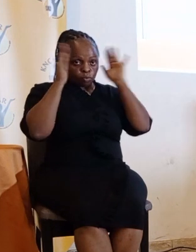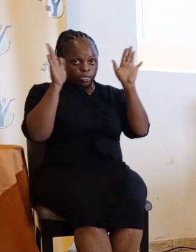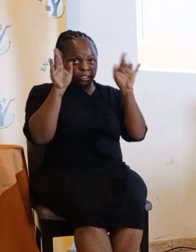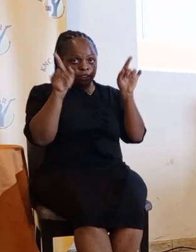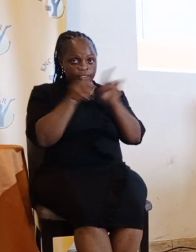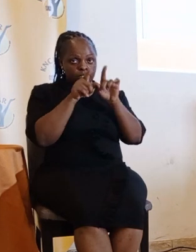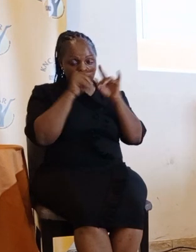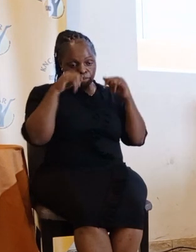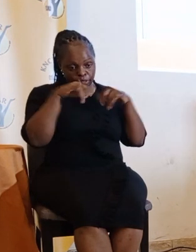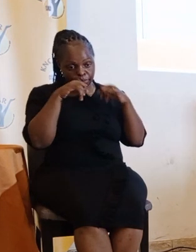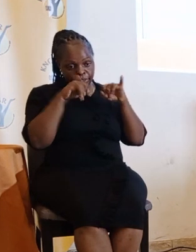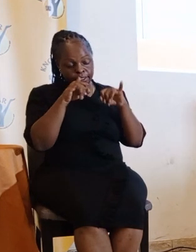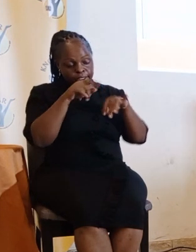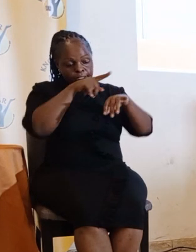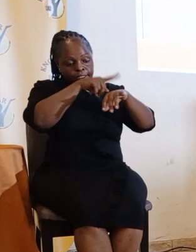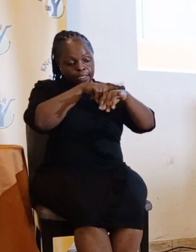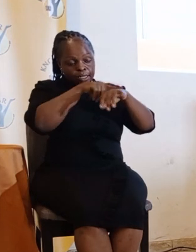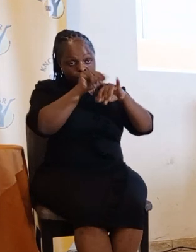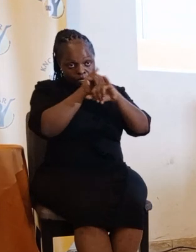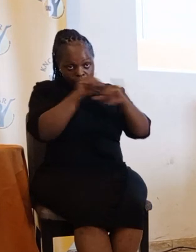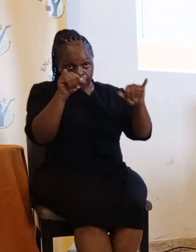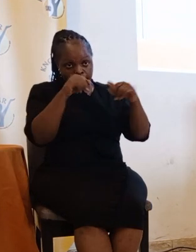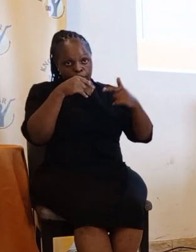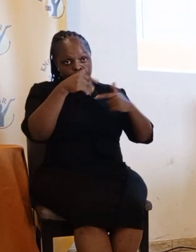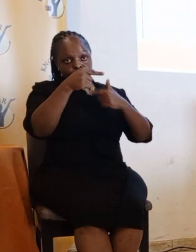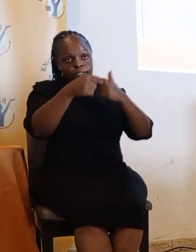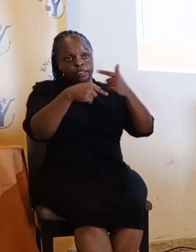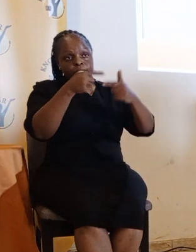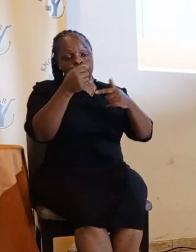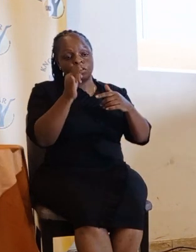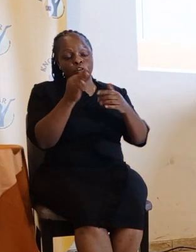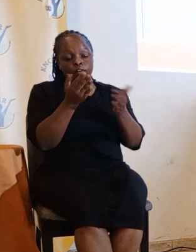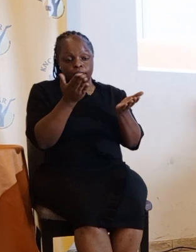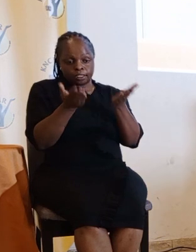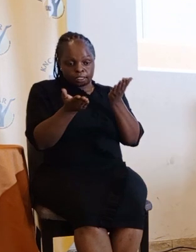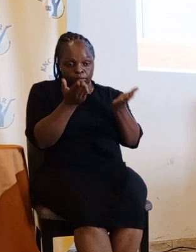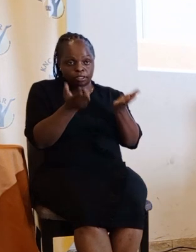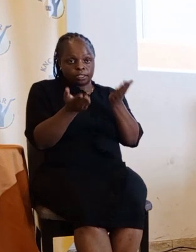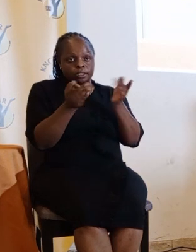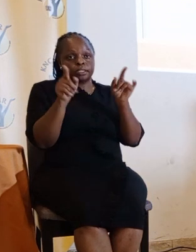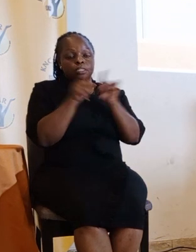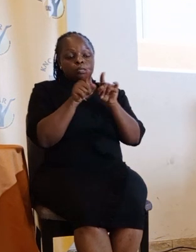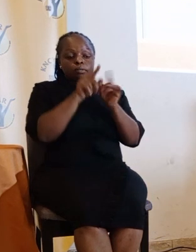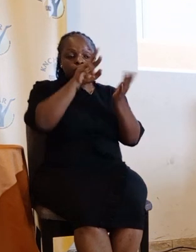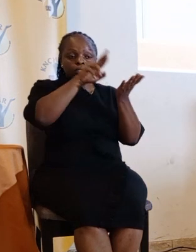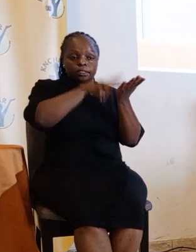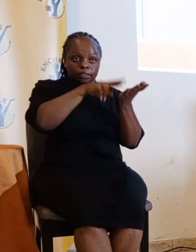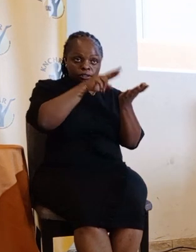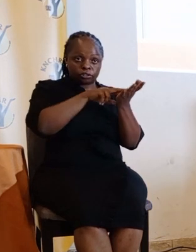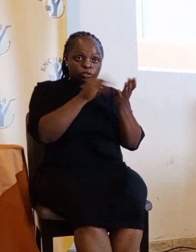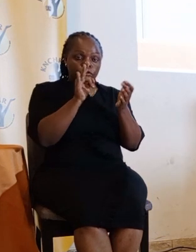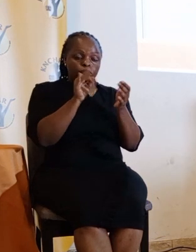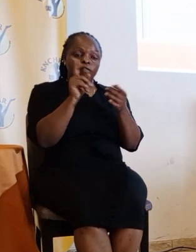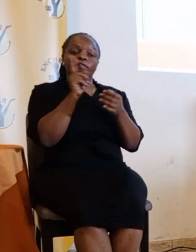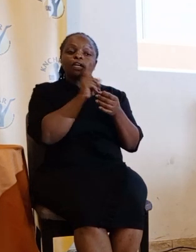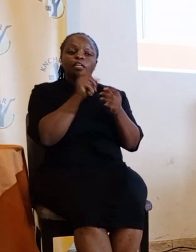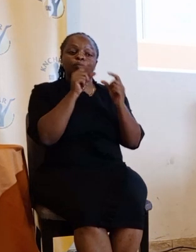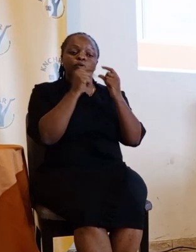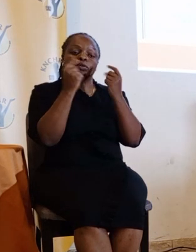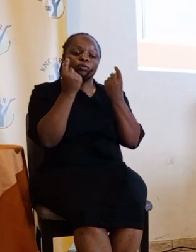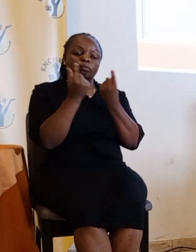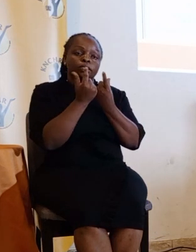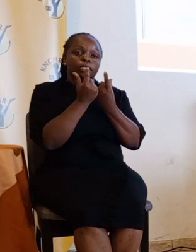and implementation of timely and clear procedures of assessment and registration of vulnerable